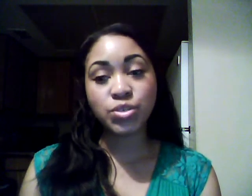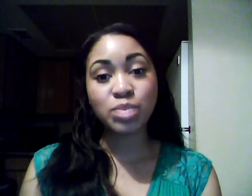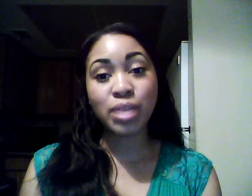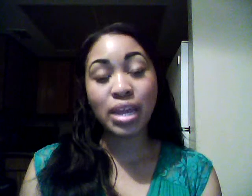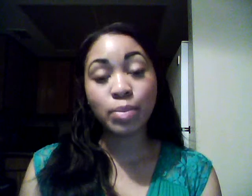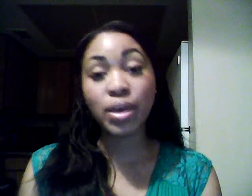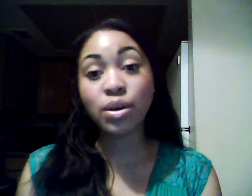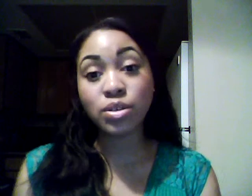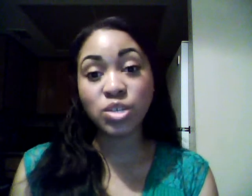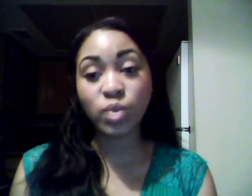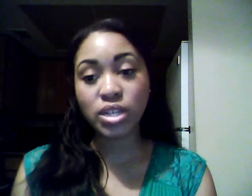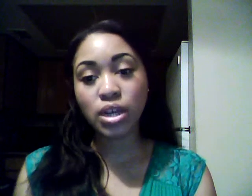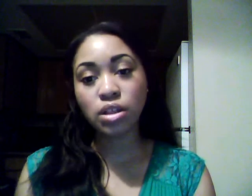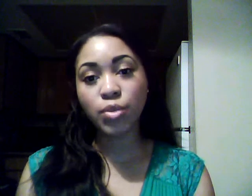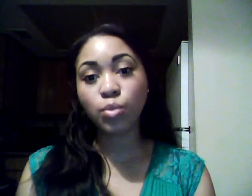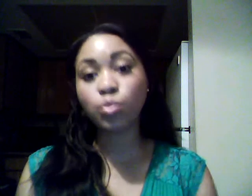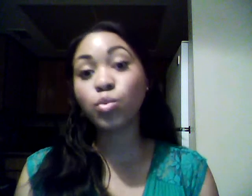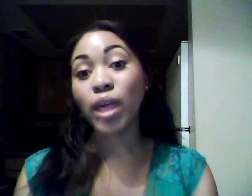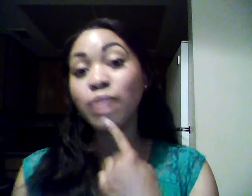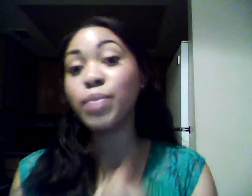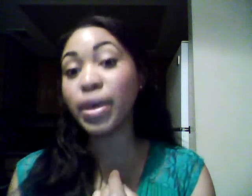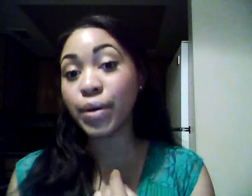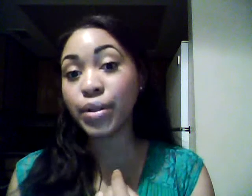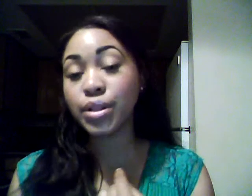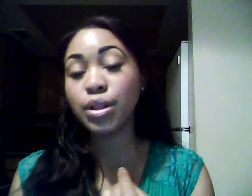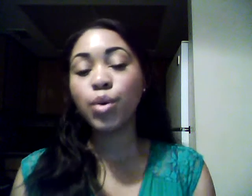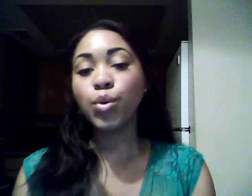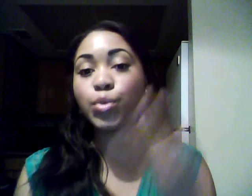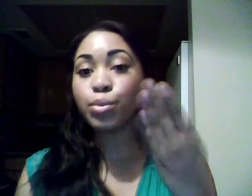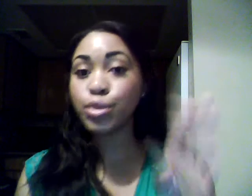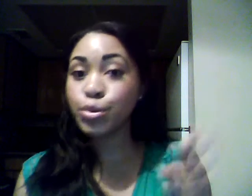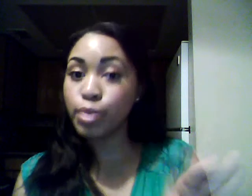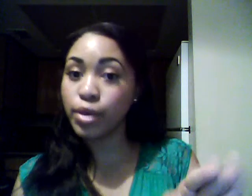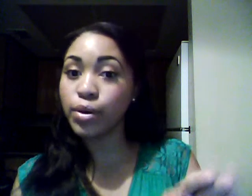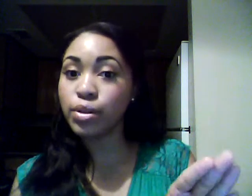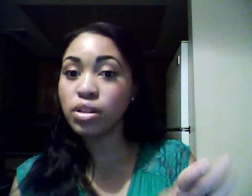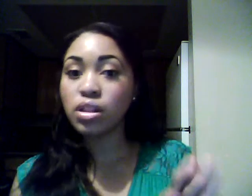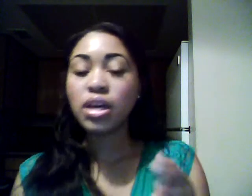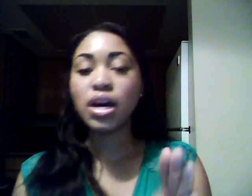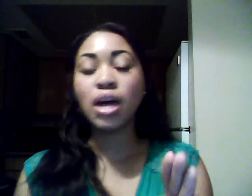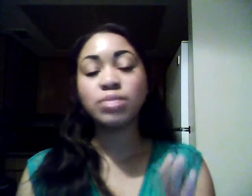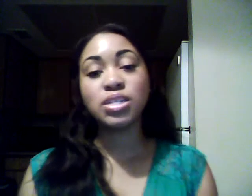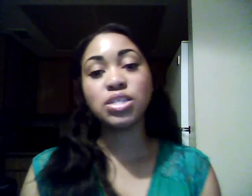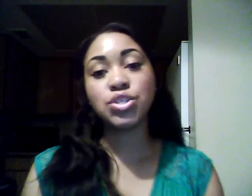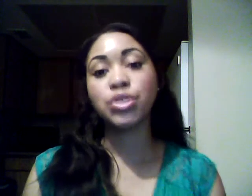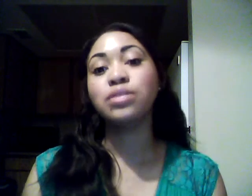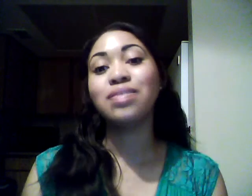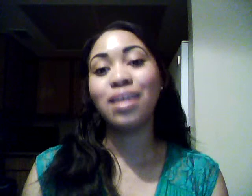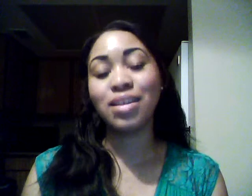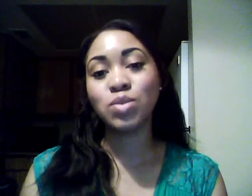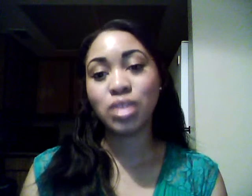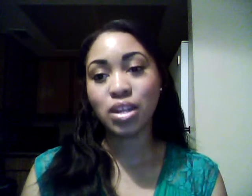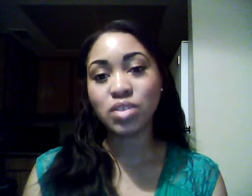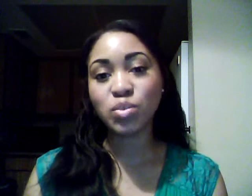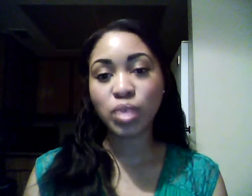when you're explaining pills and you want to tell them the red pill or the blue pill does a certain thing, and that's what they need to